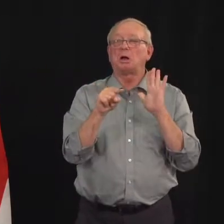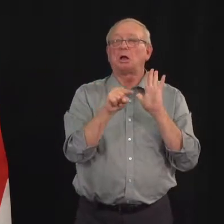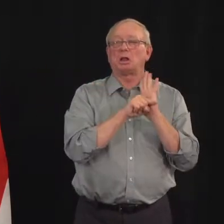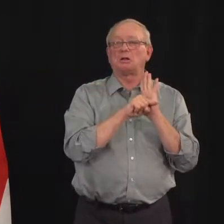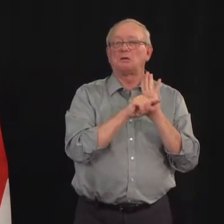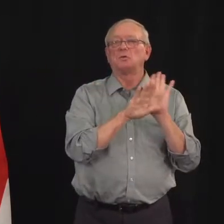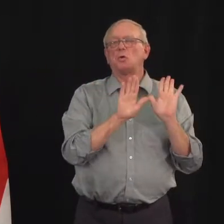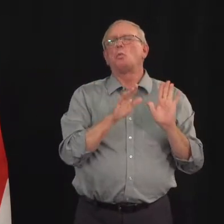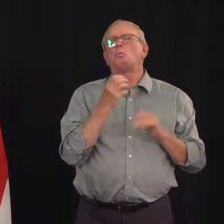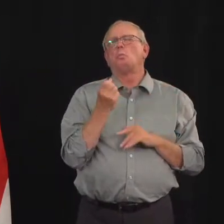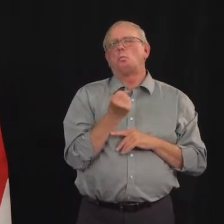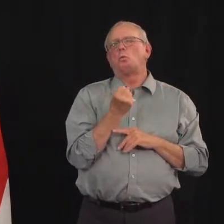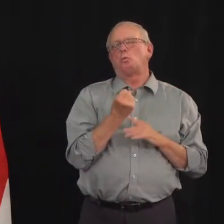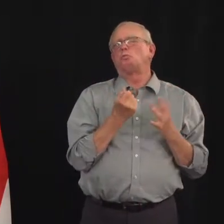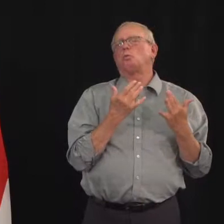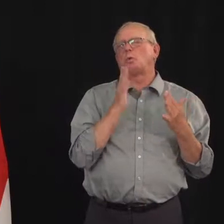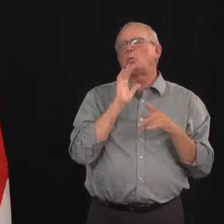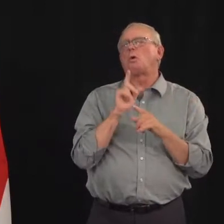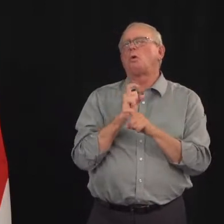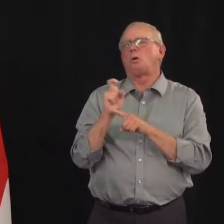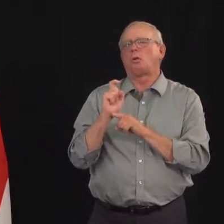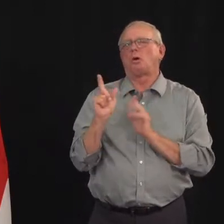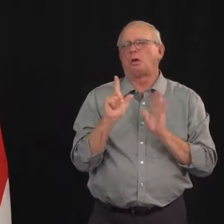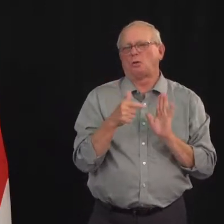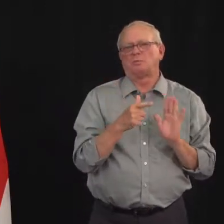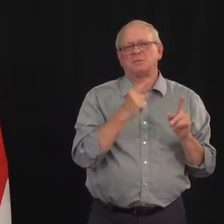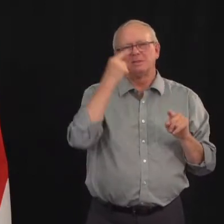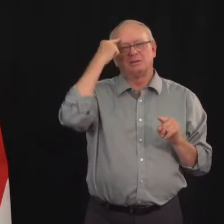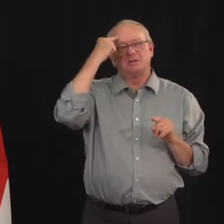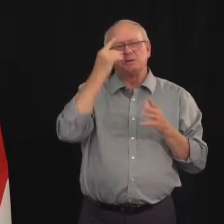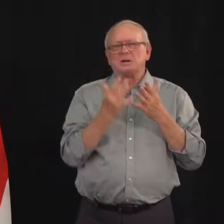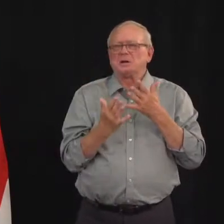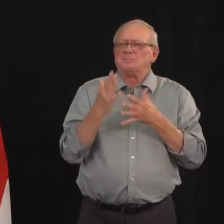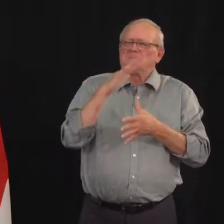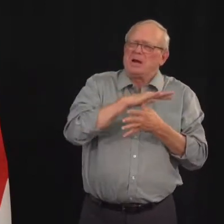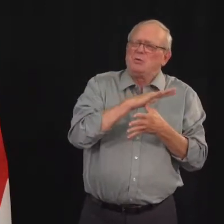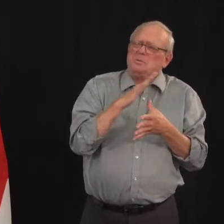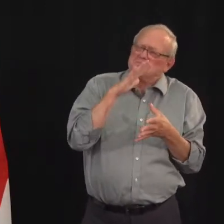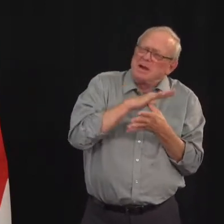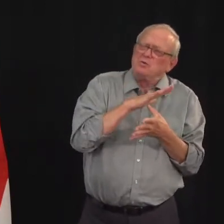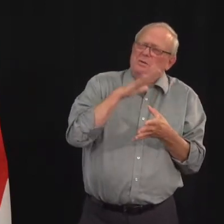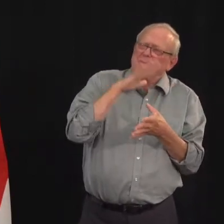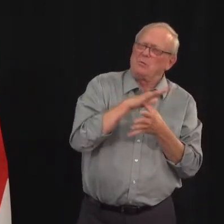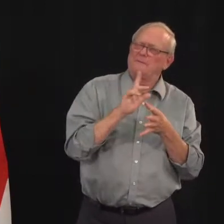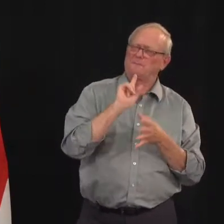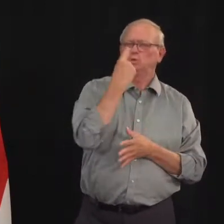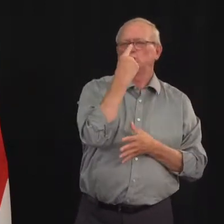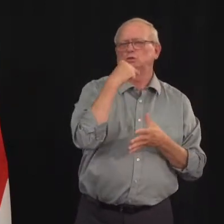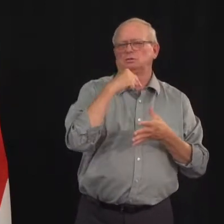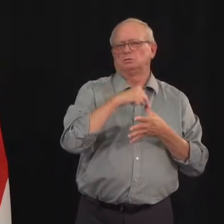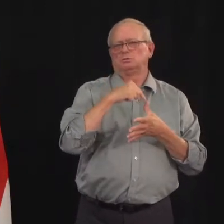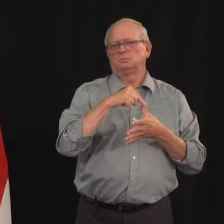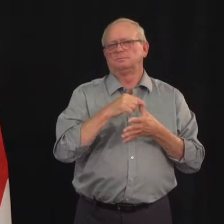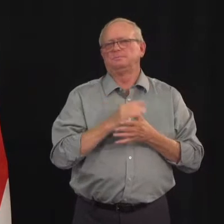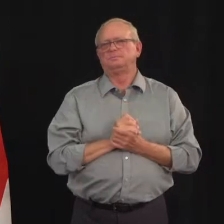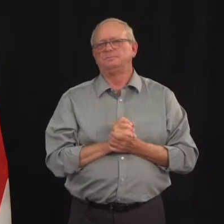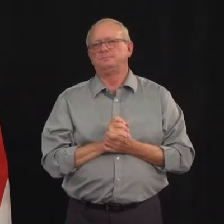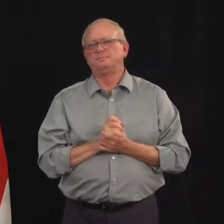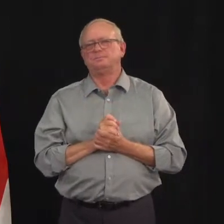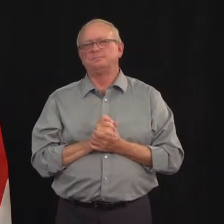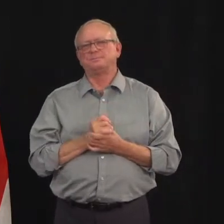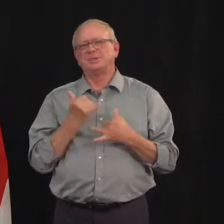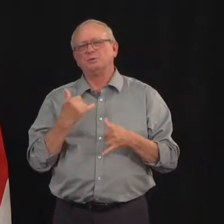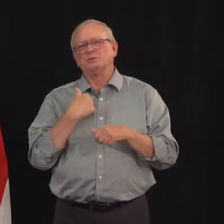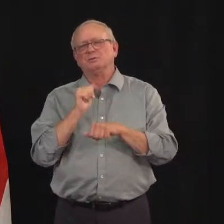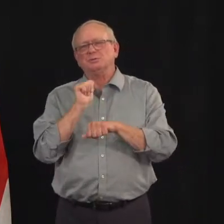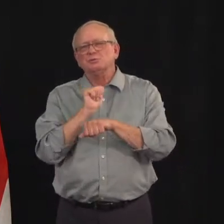our resources to those priority groups. And again, we are working on making sure that we can reduce the